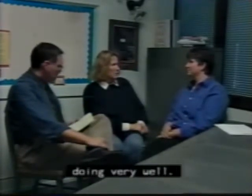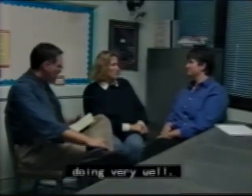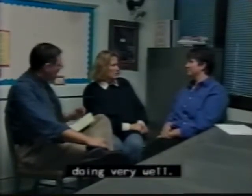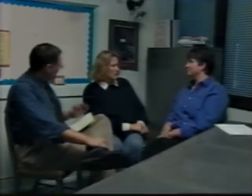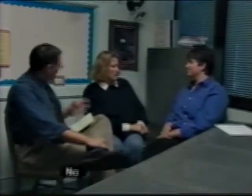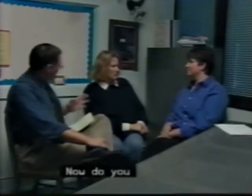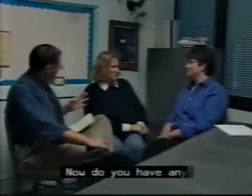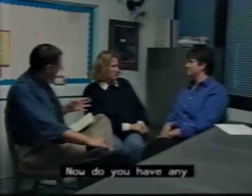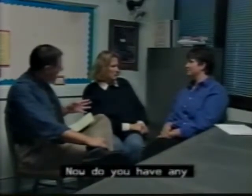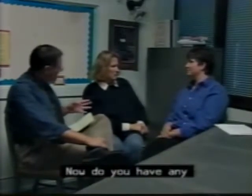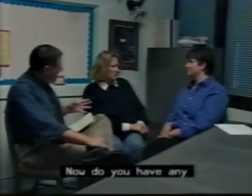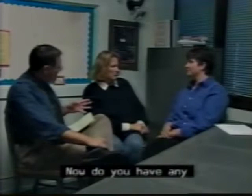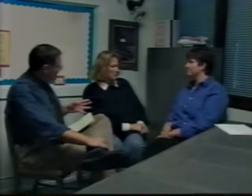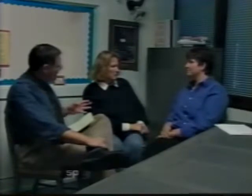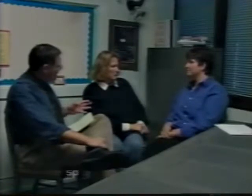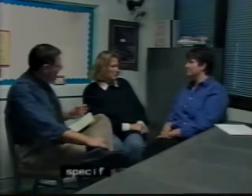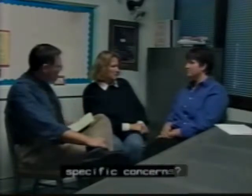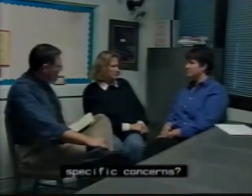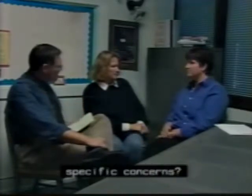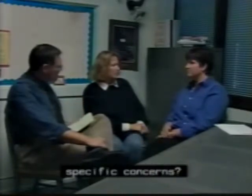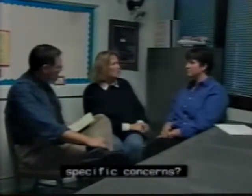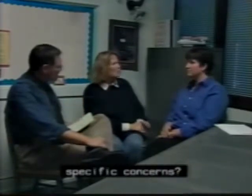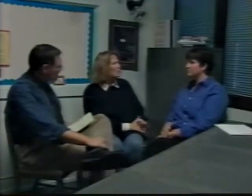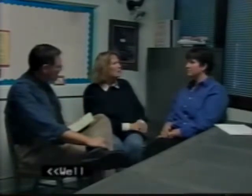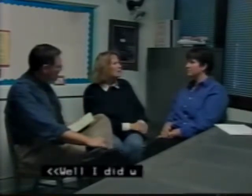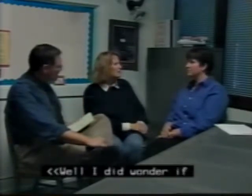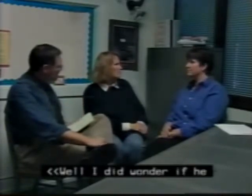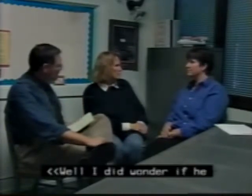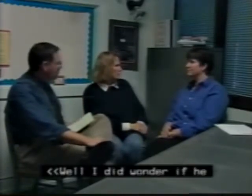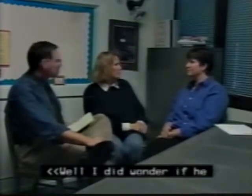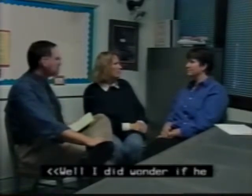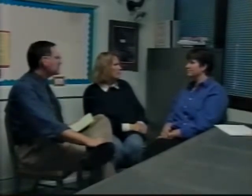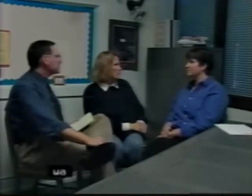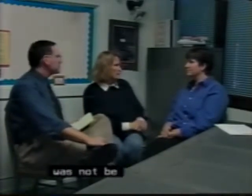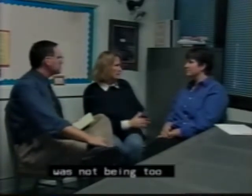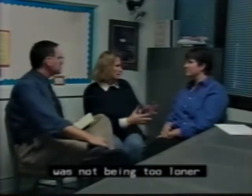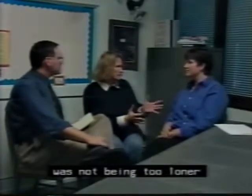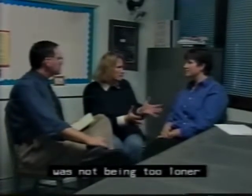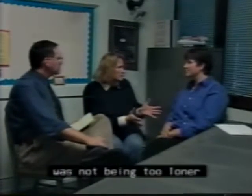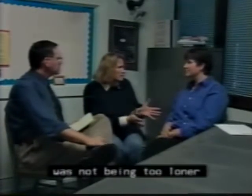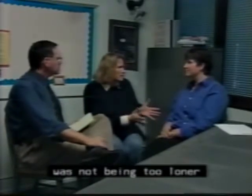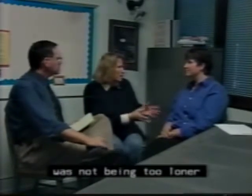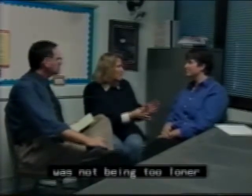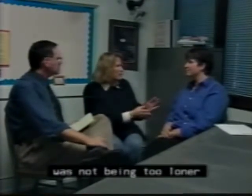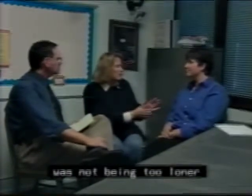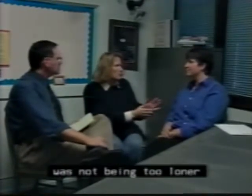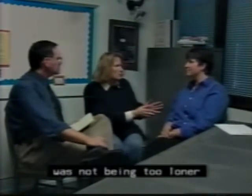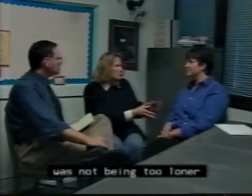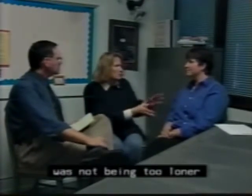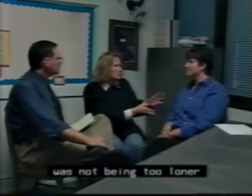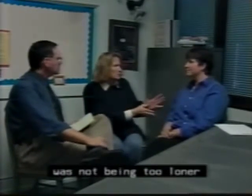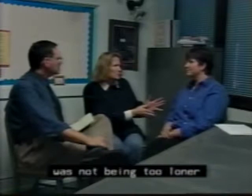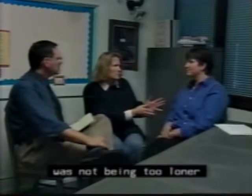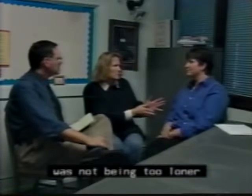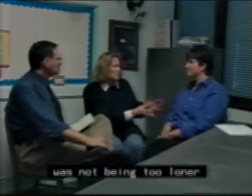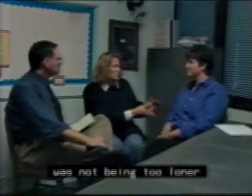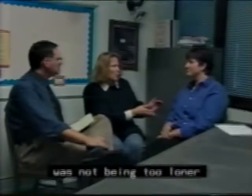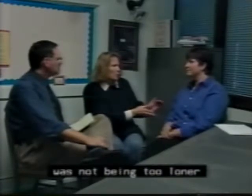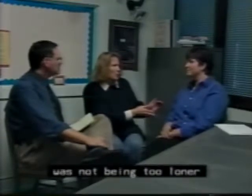Now, do you have any specific concerns? Well, I did wonder if he was not being too loner,